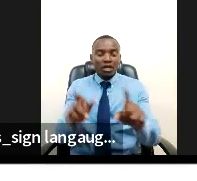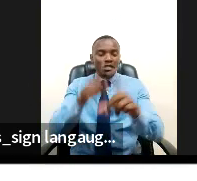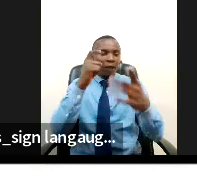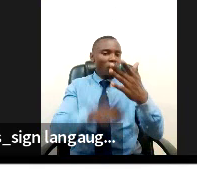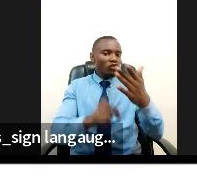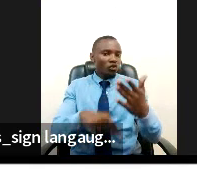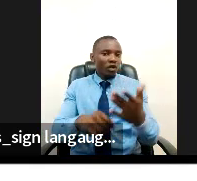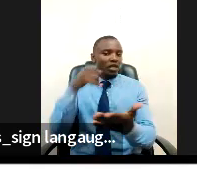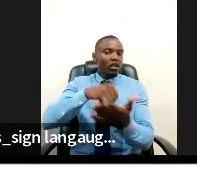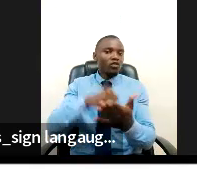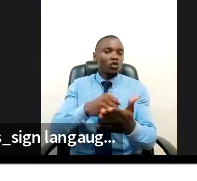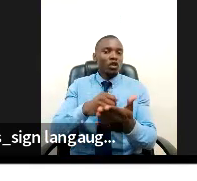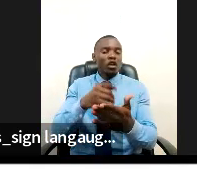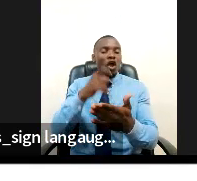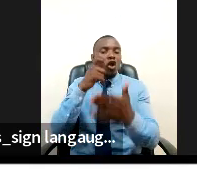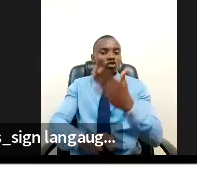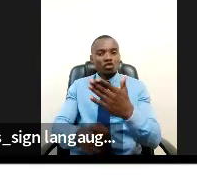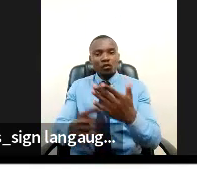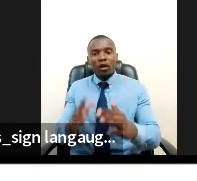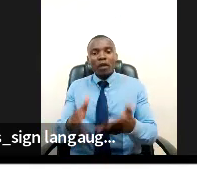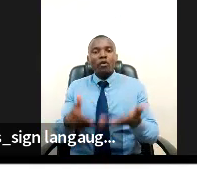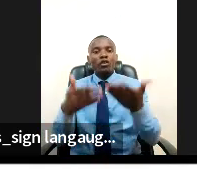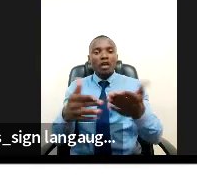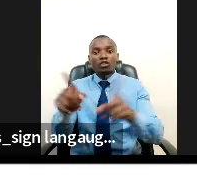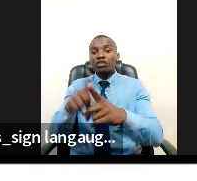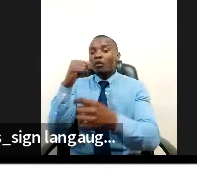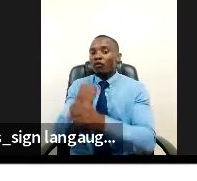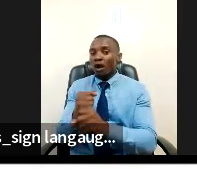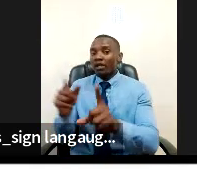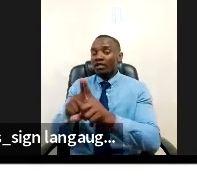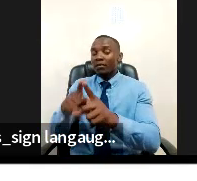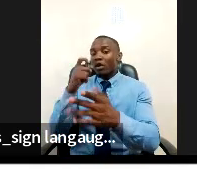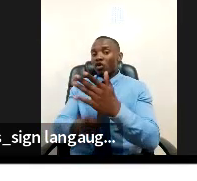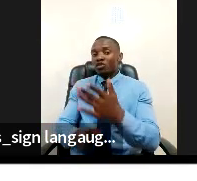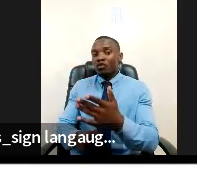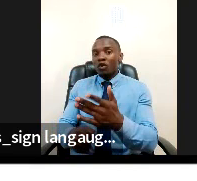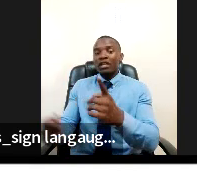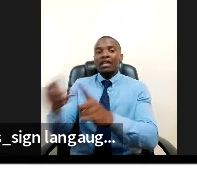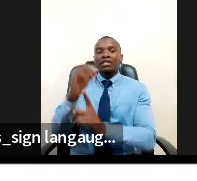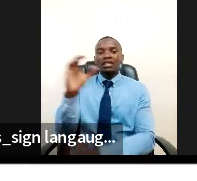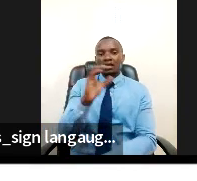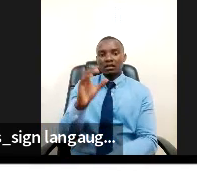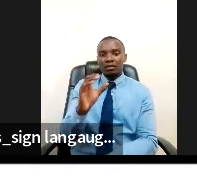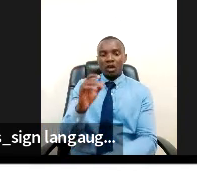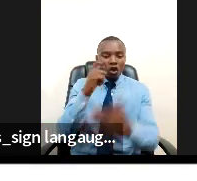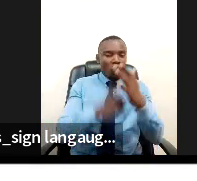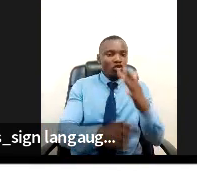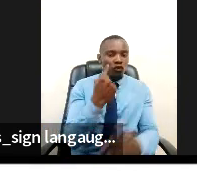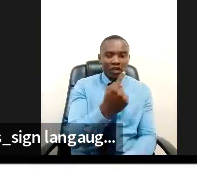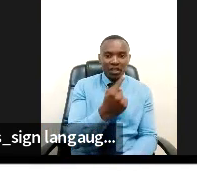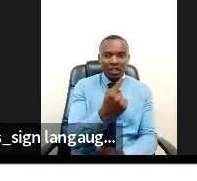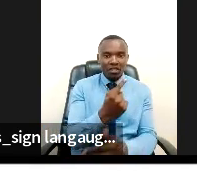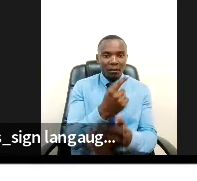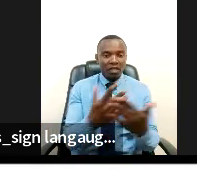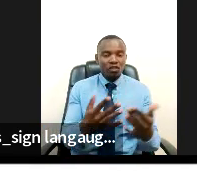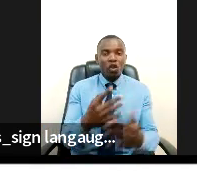production, cost of operation, and cost of acquiring customers. The cost per unit will be